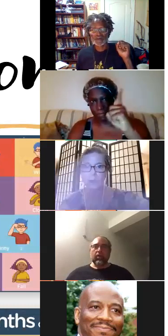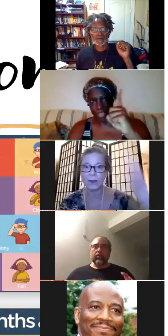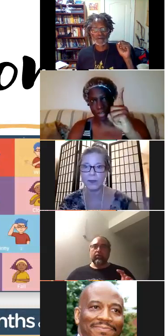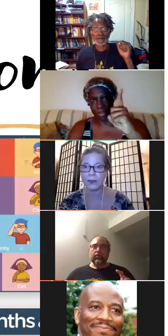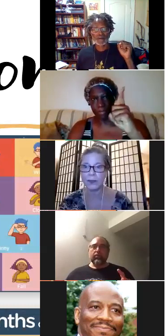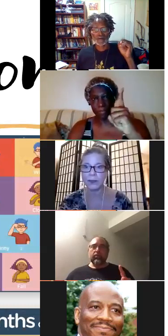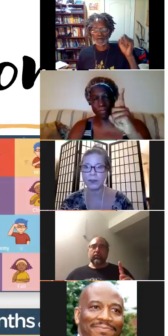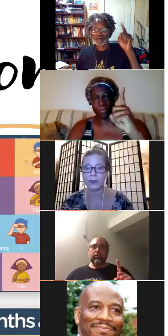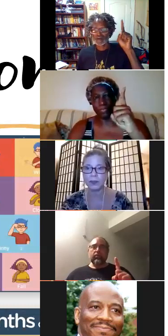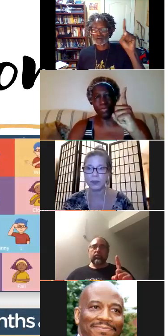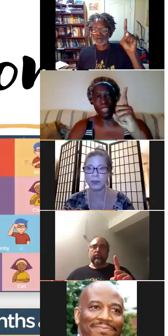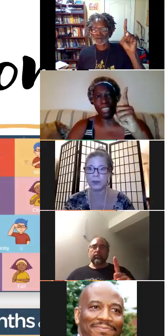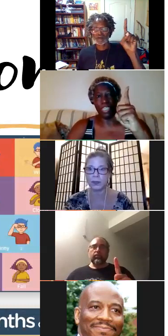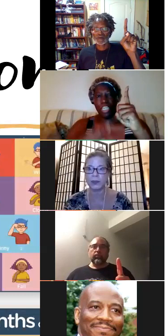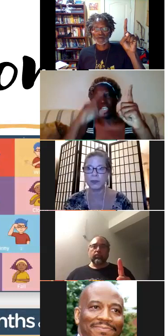the one finger.